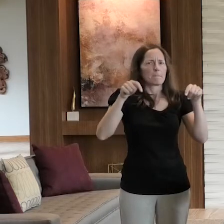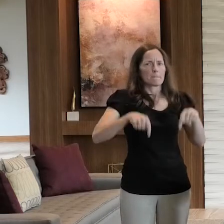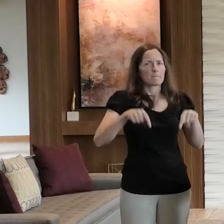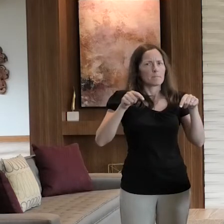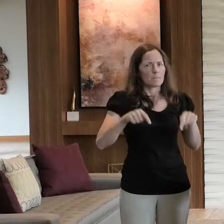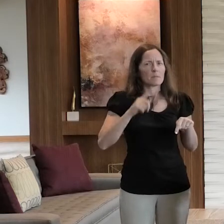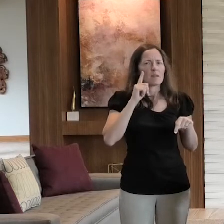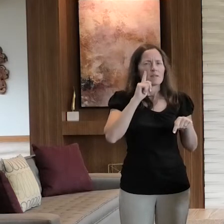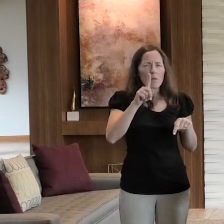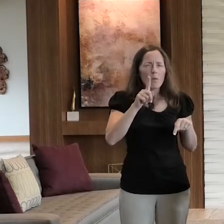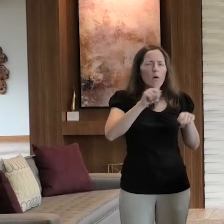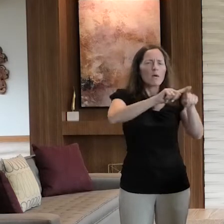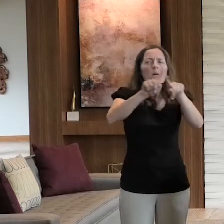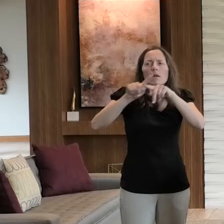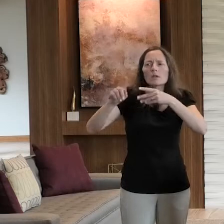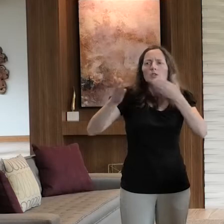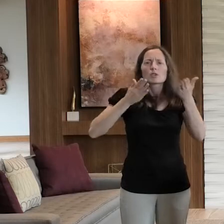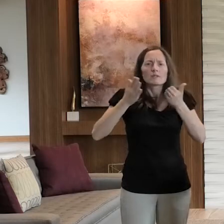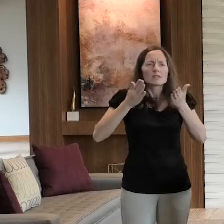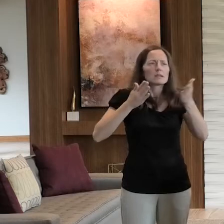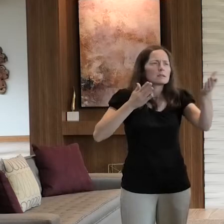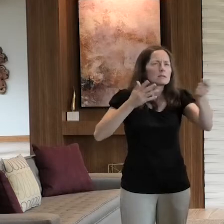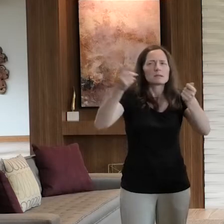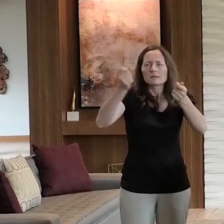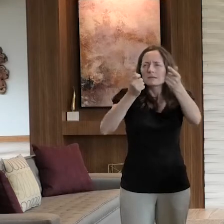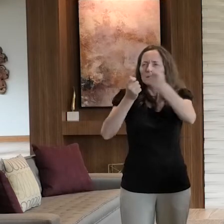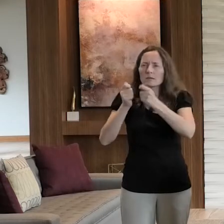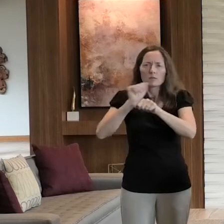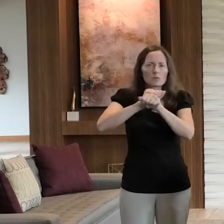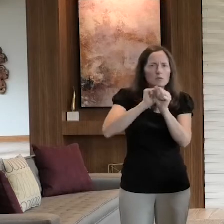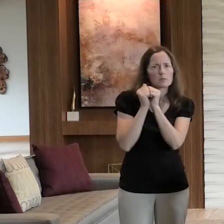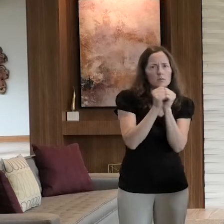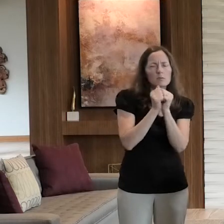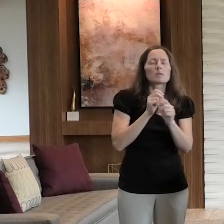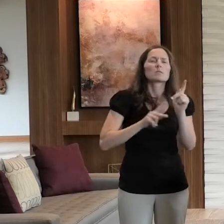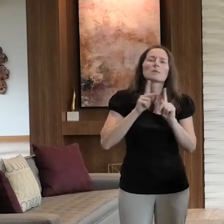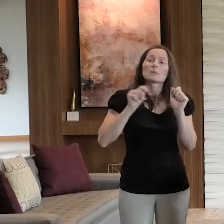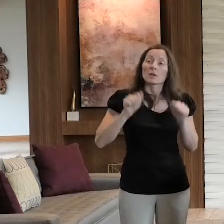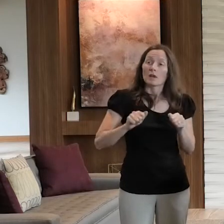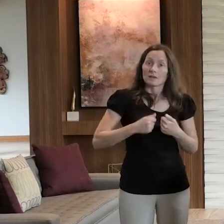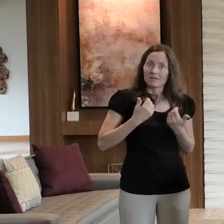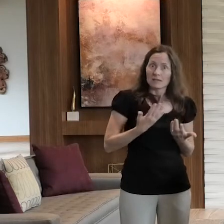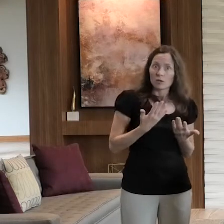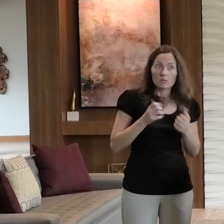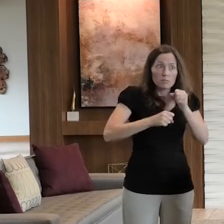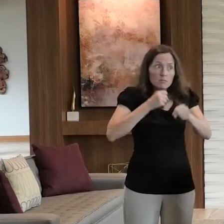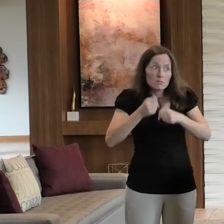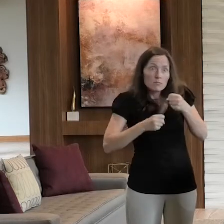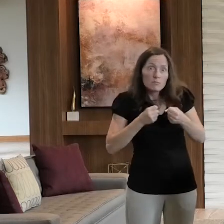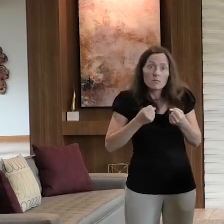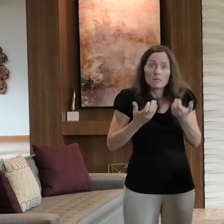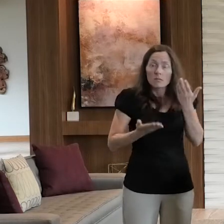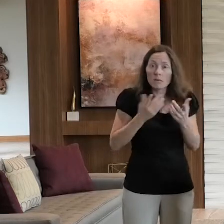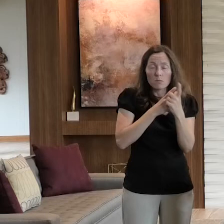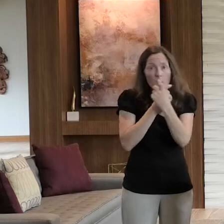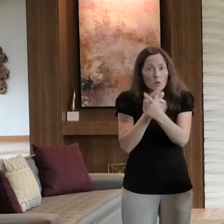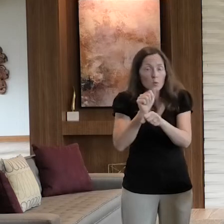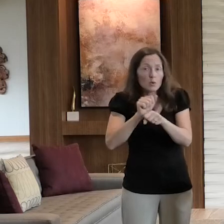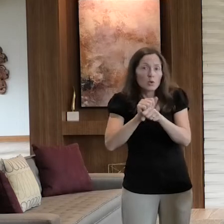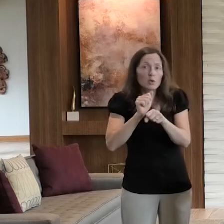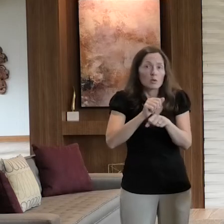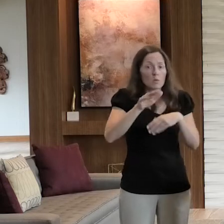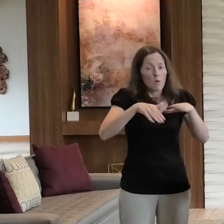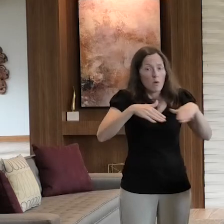services together so that people can live where they work, where they can live here and actually bike, walk, or even run to work at Howard County